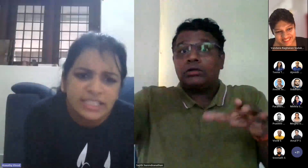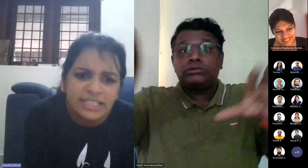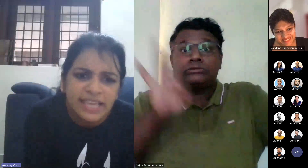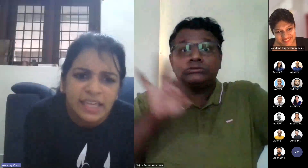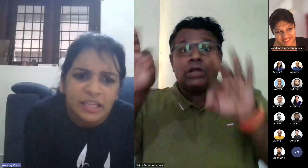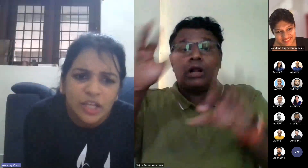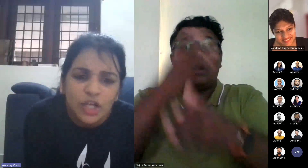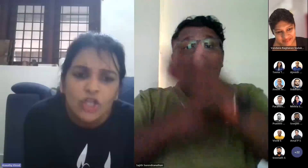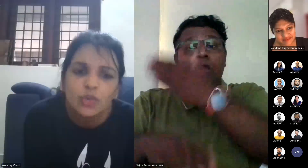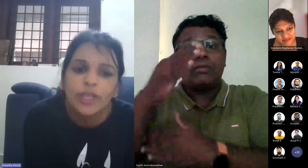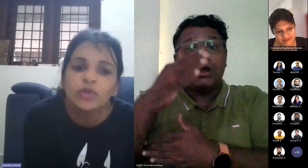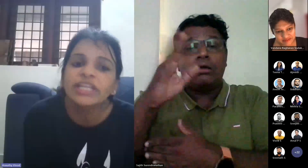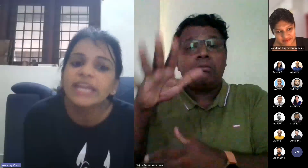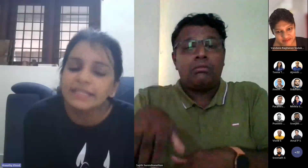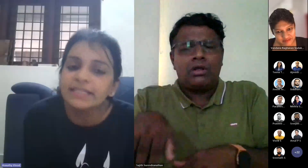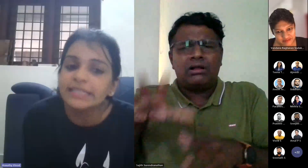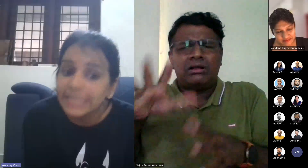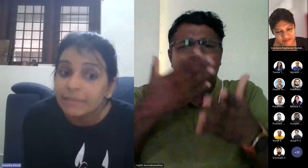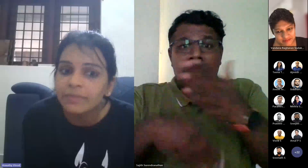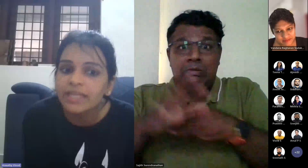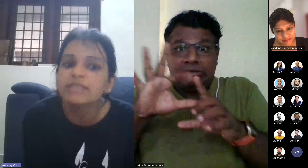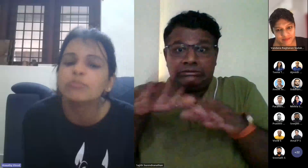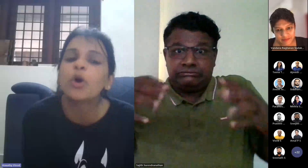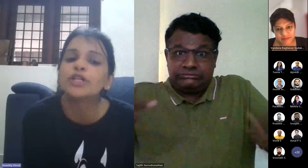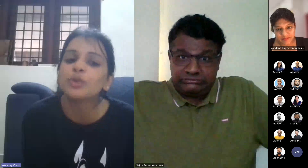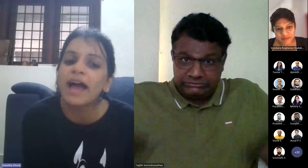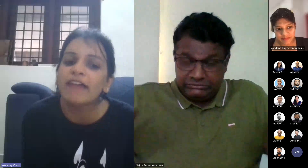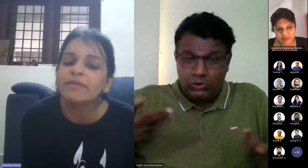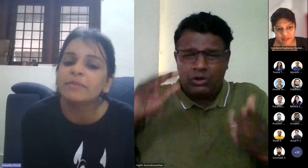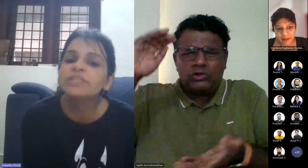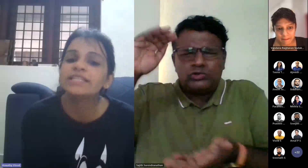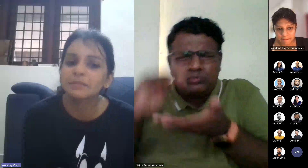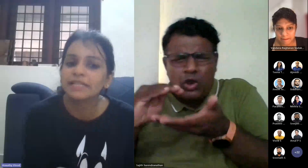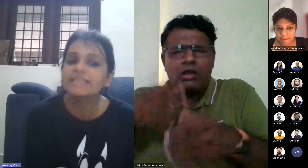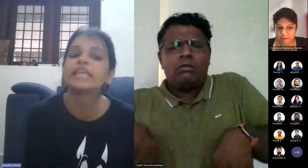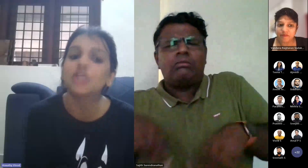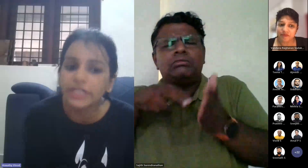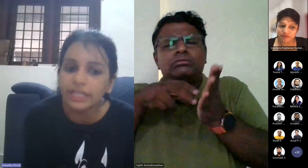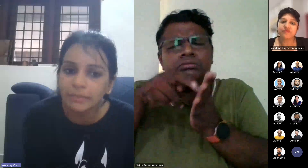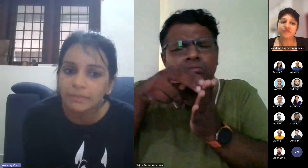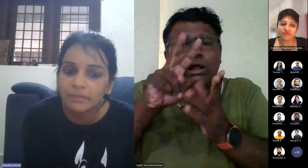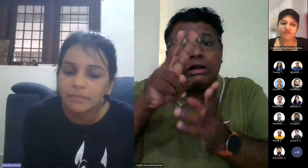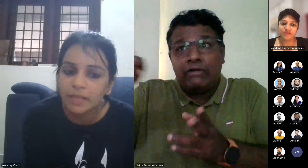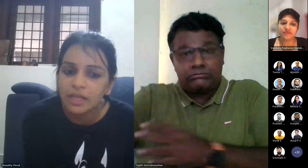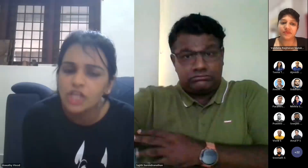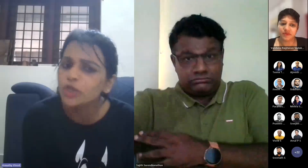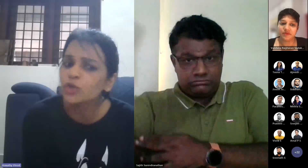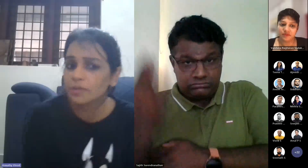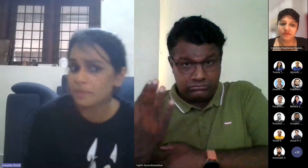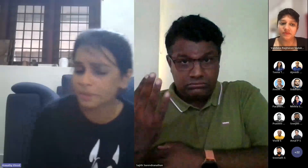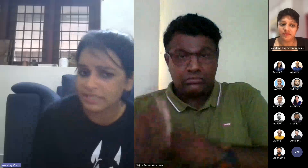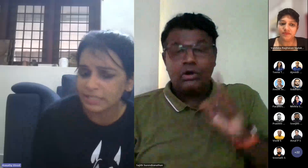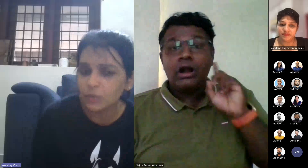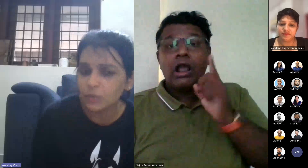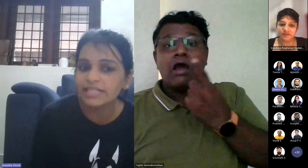So Sajith is saying, so when you create this team, it's important you have people with disabilities in your team. So it